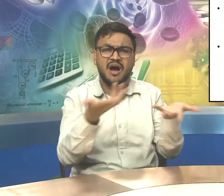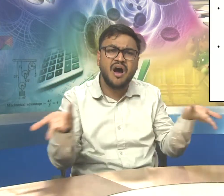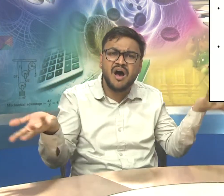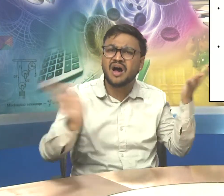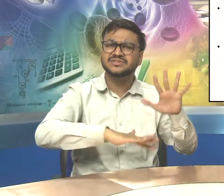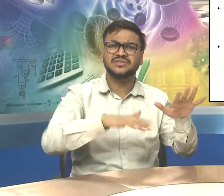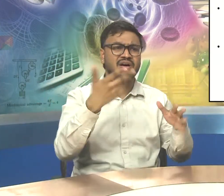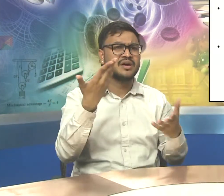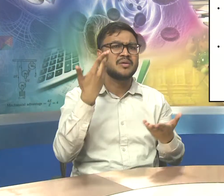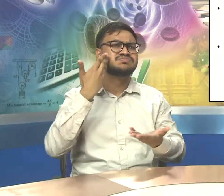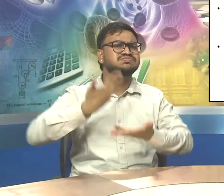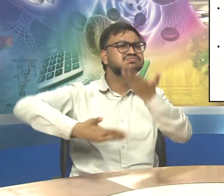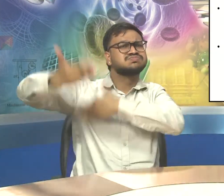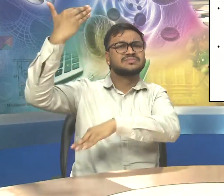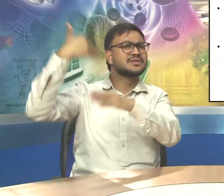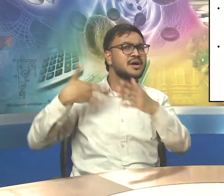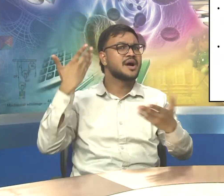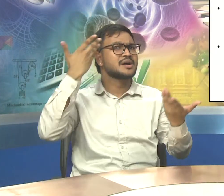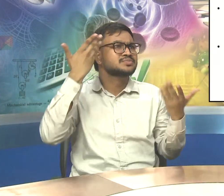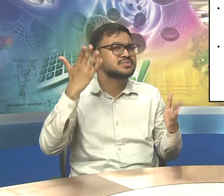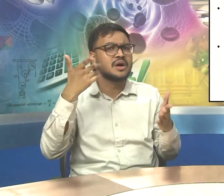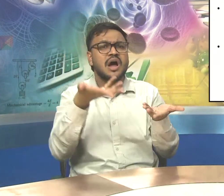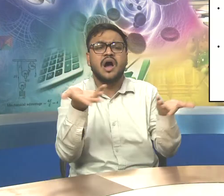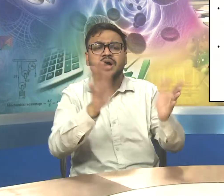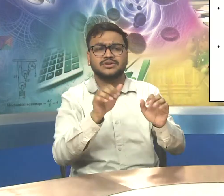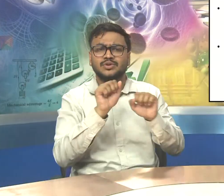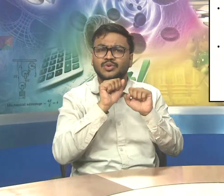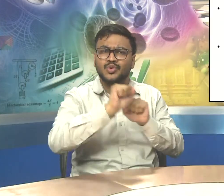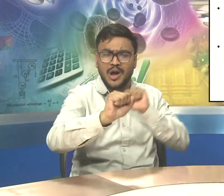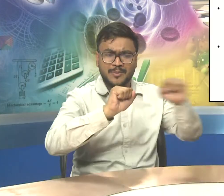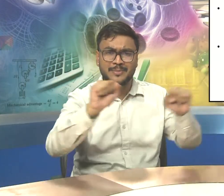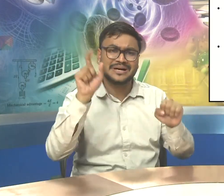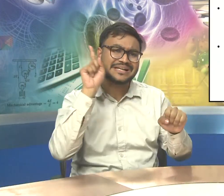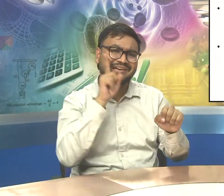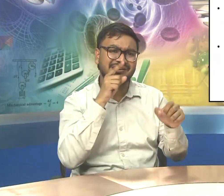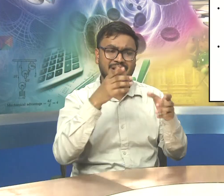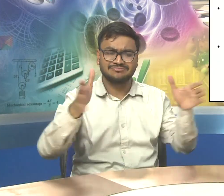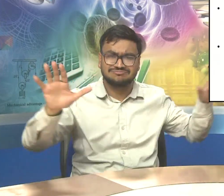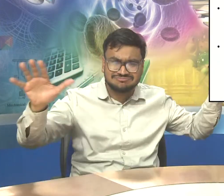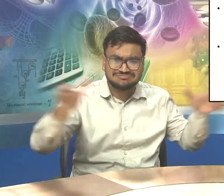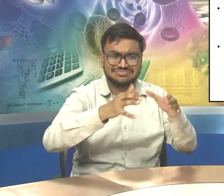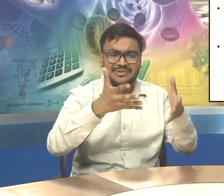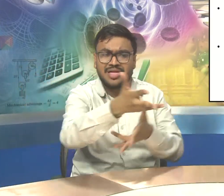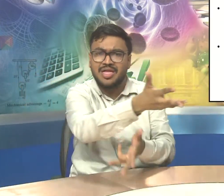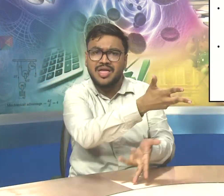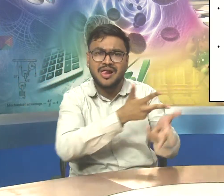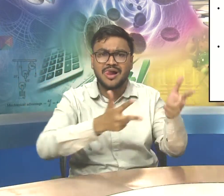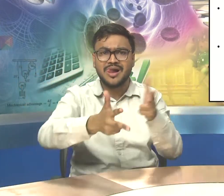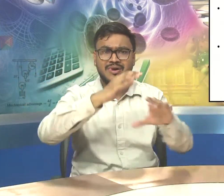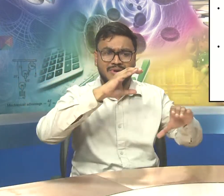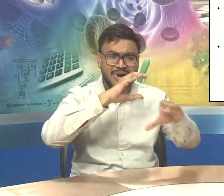evolved naturally in all places where deaf people have been gathered.